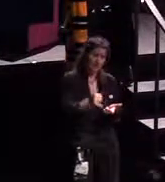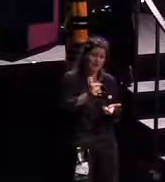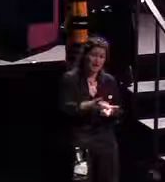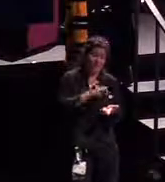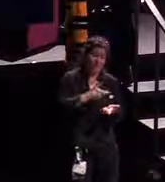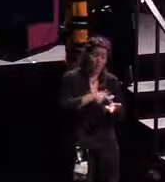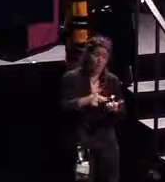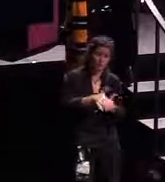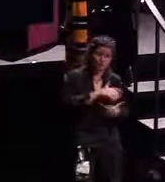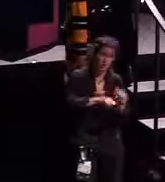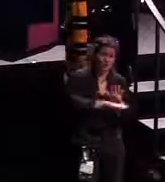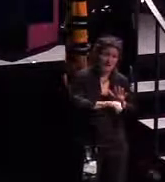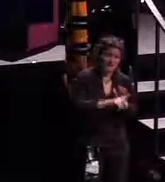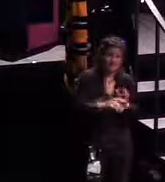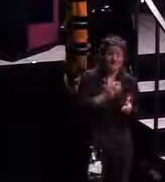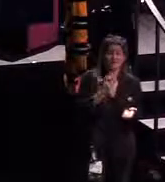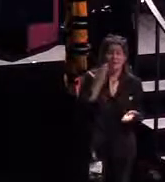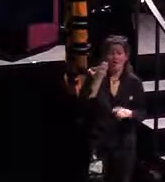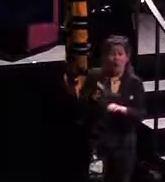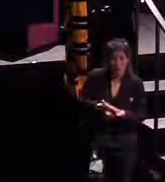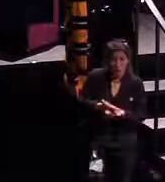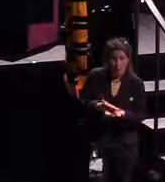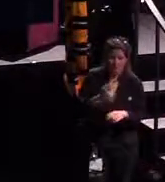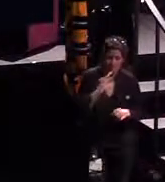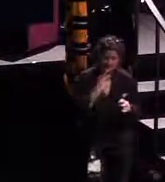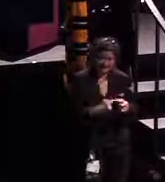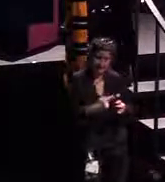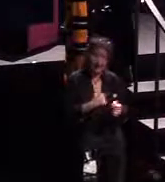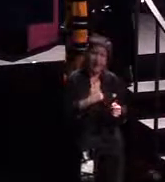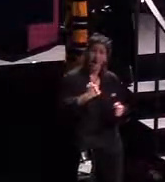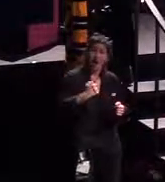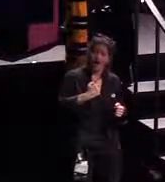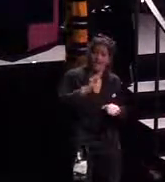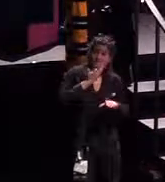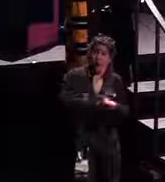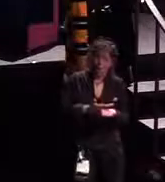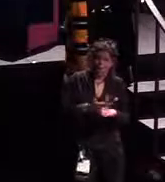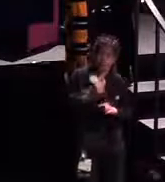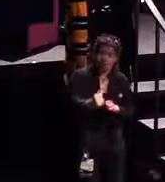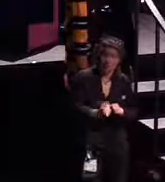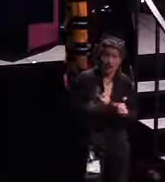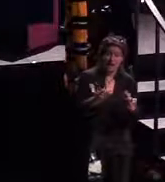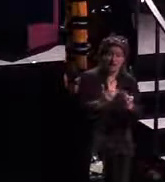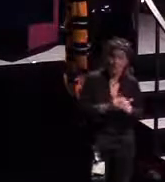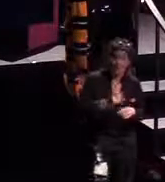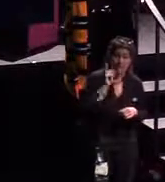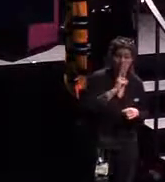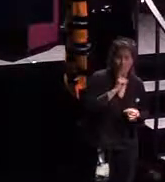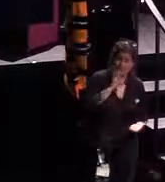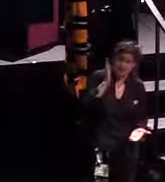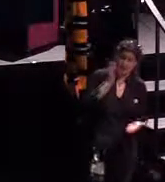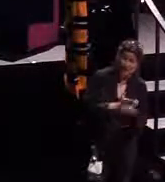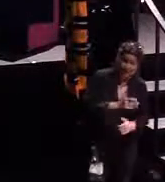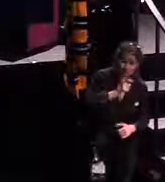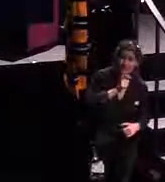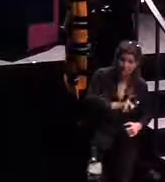On a train with genuine Tourette's person in the same carriage. Here's the edited highlights.